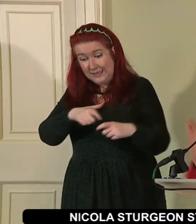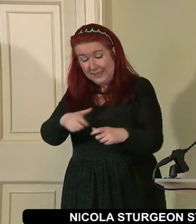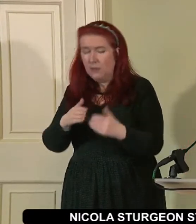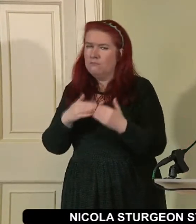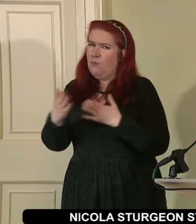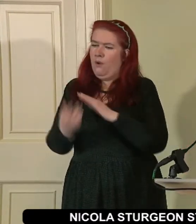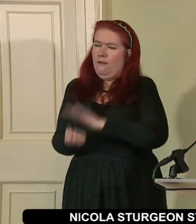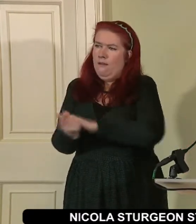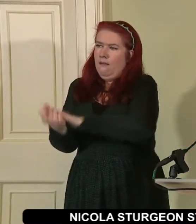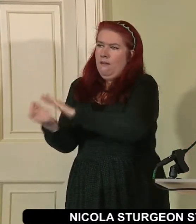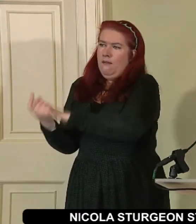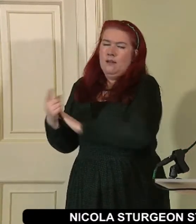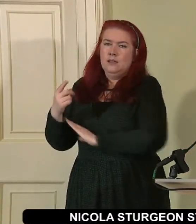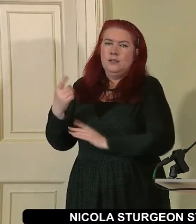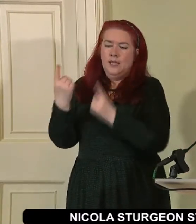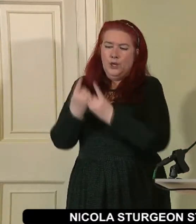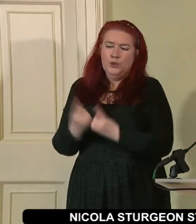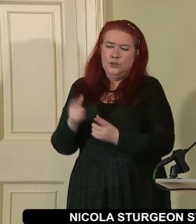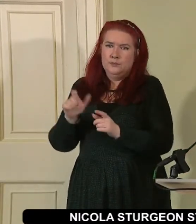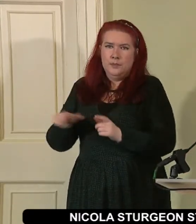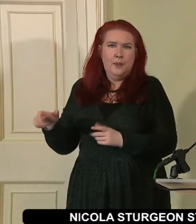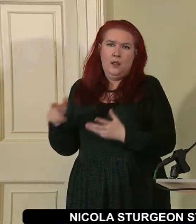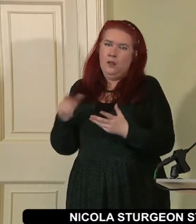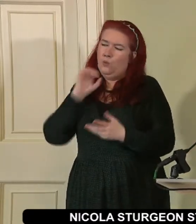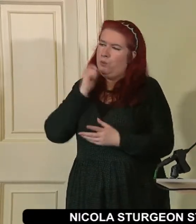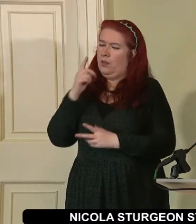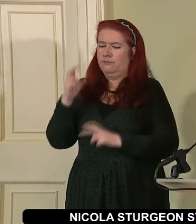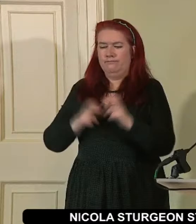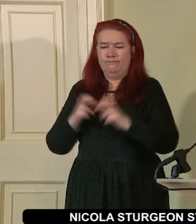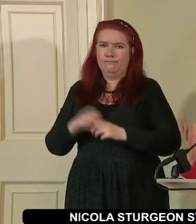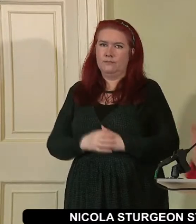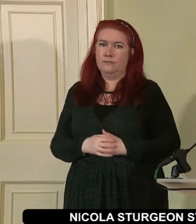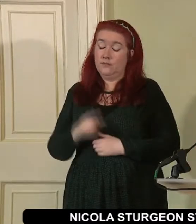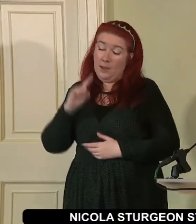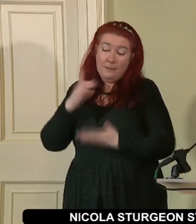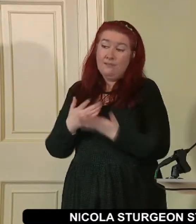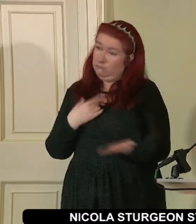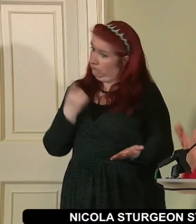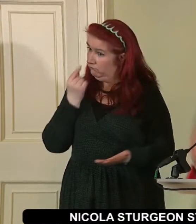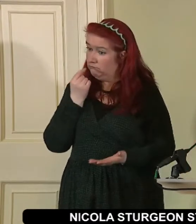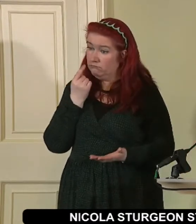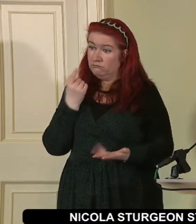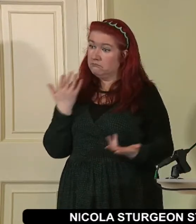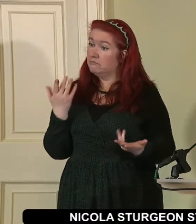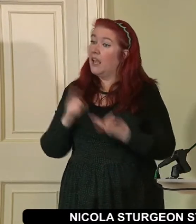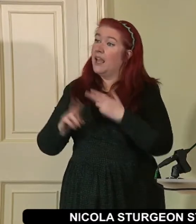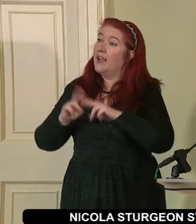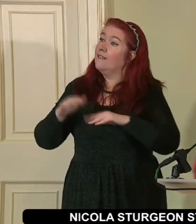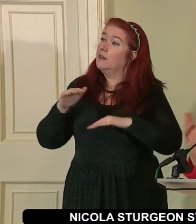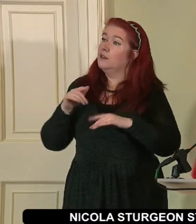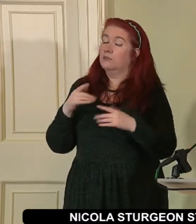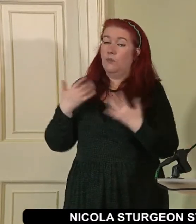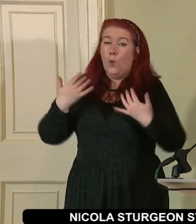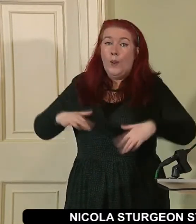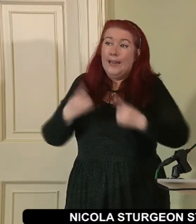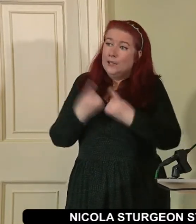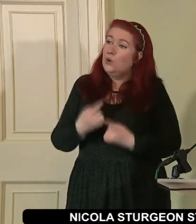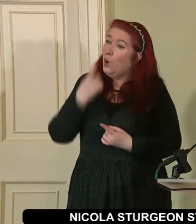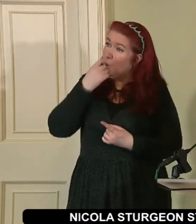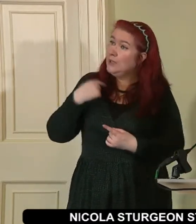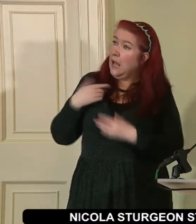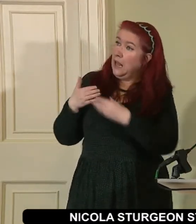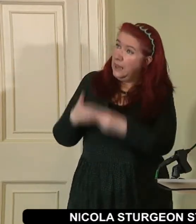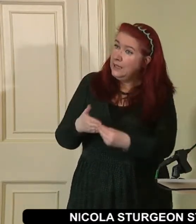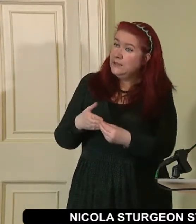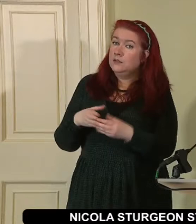find issues that people find it hard to agree with you on. But, you know, I believe I could, if it was just about, can I lead this party,